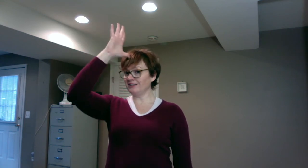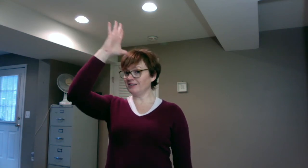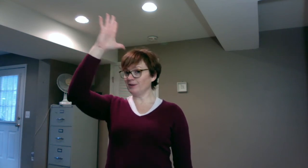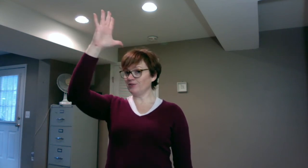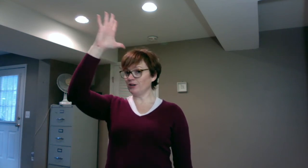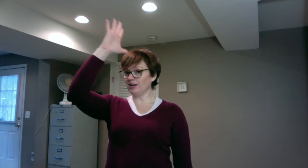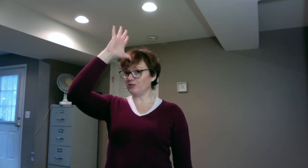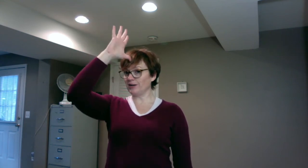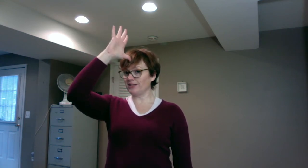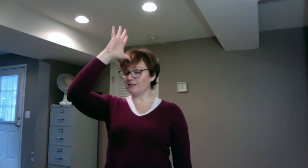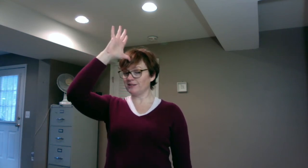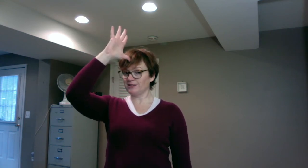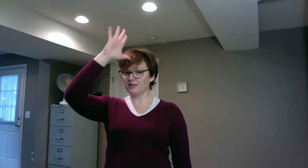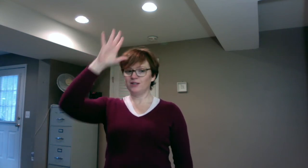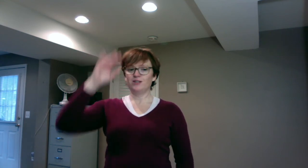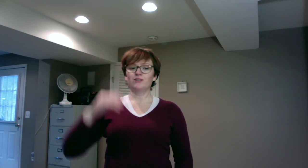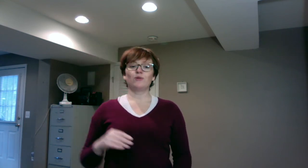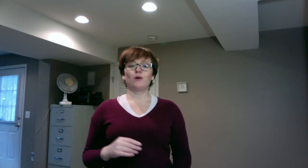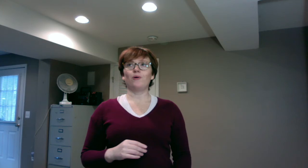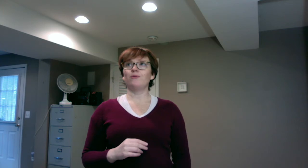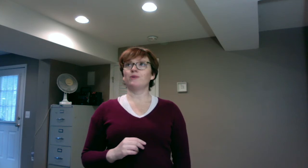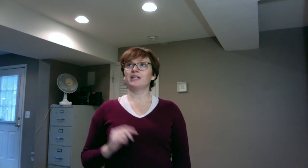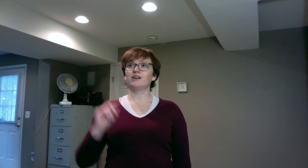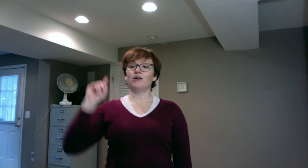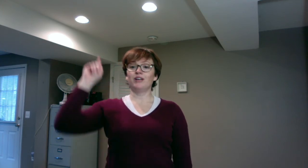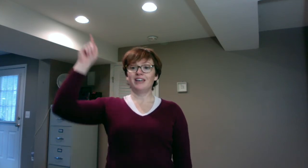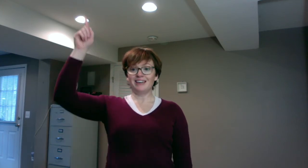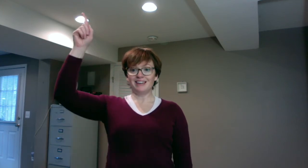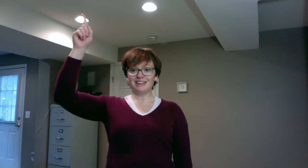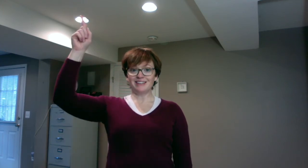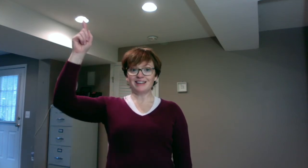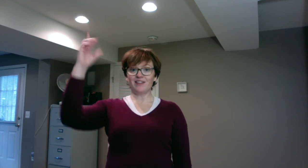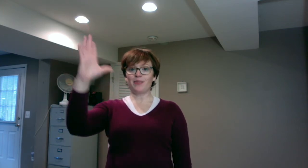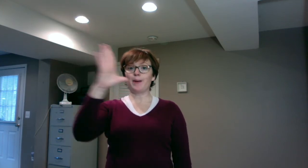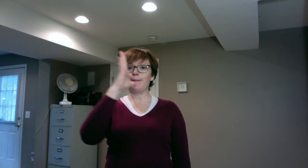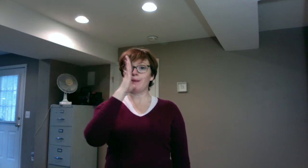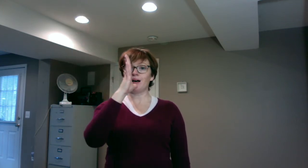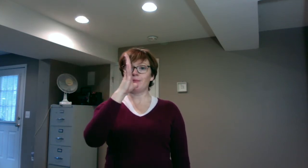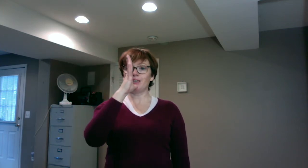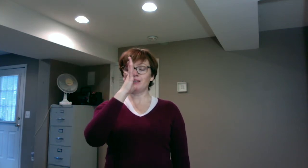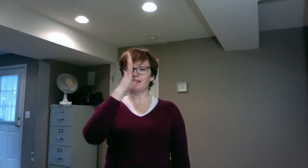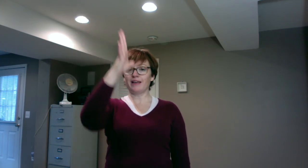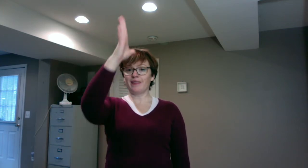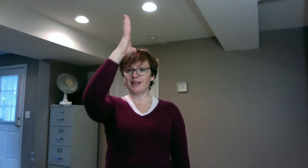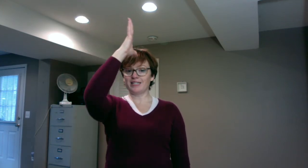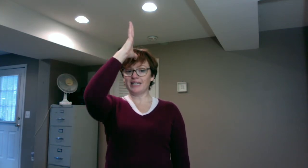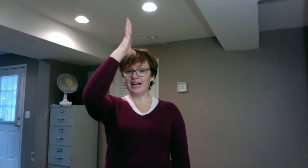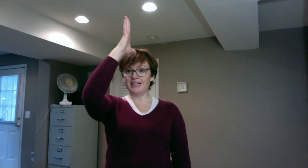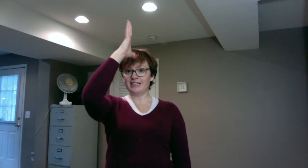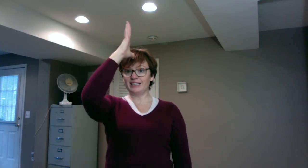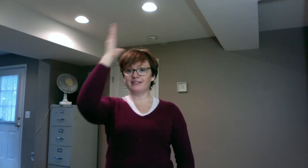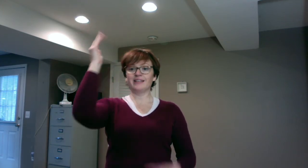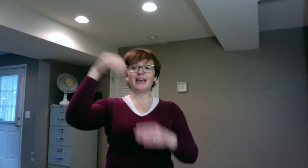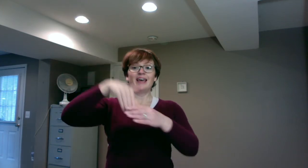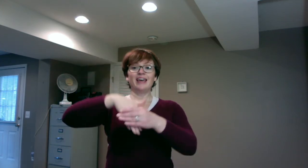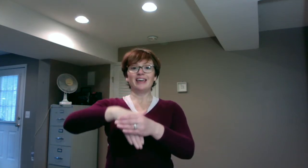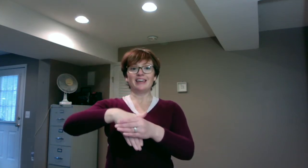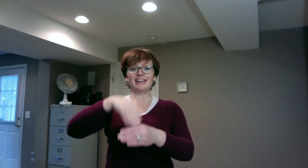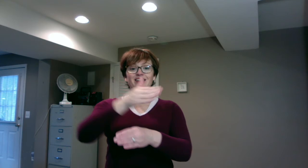my forehead twice. So we're going to go, he's got the mommies and the daddies in